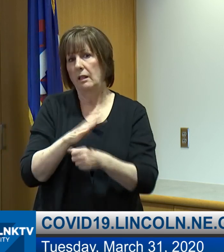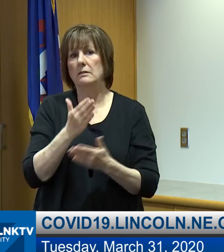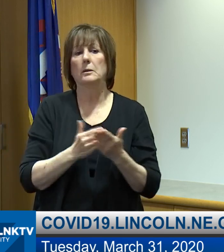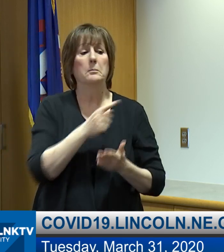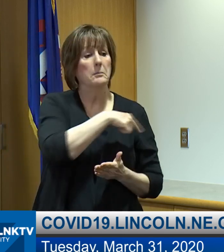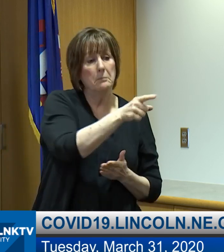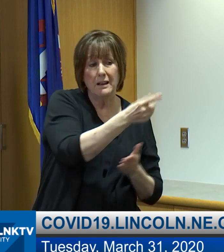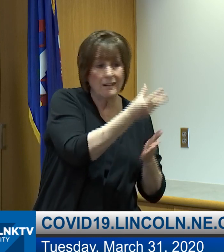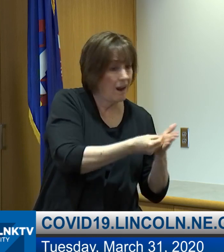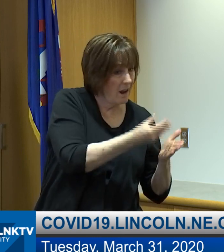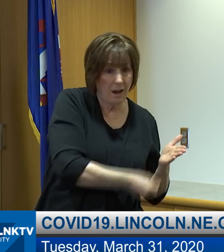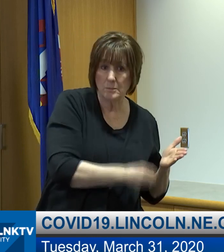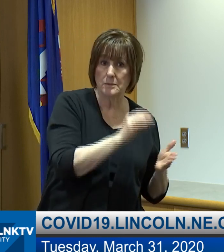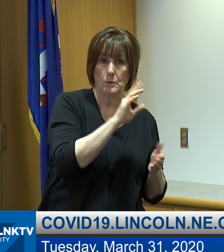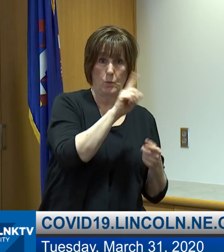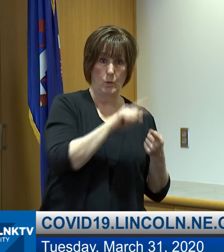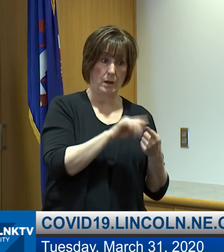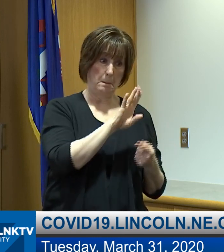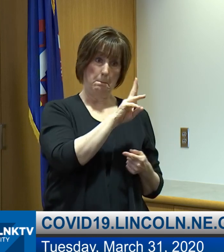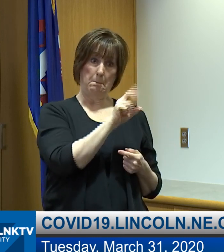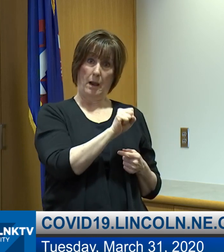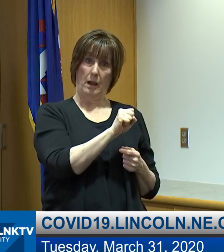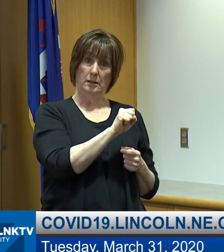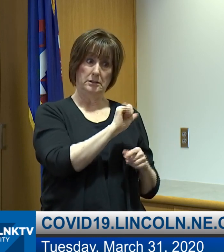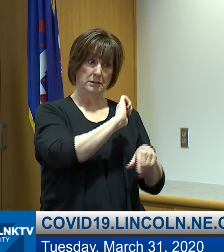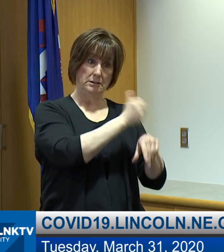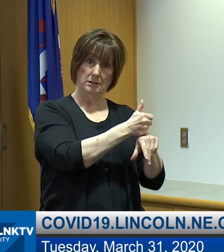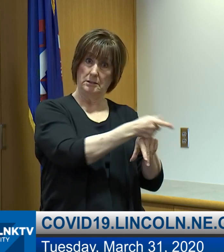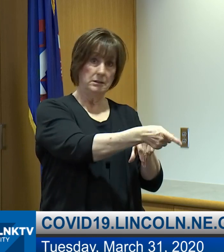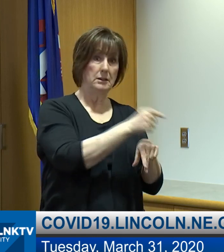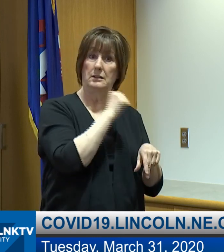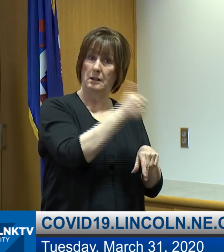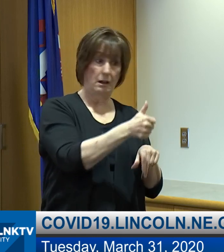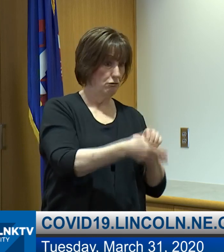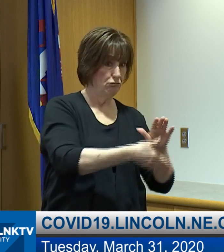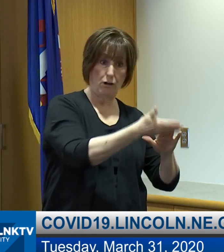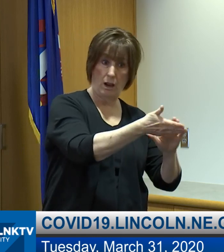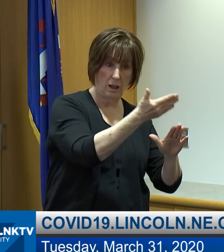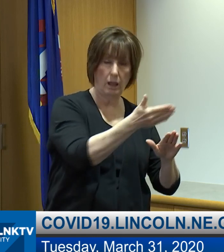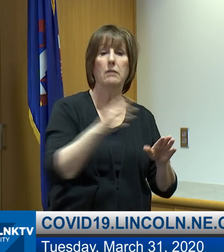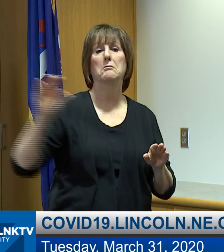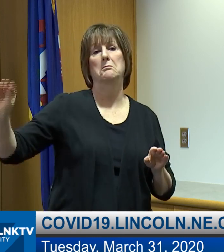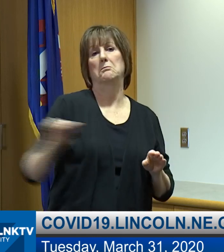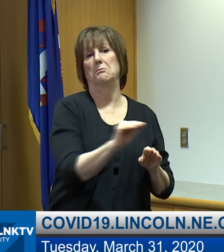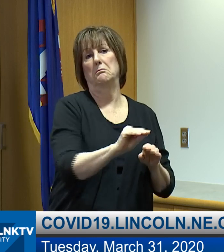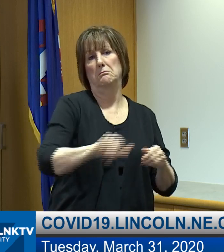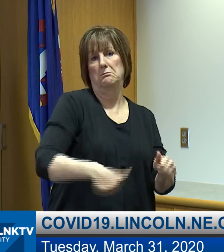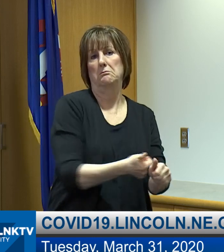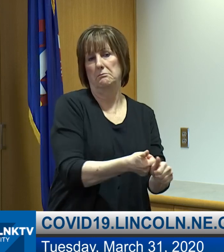gaps when the fixed route services are not running.